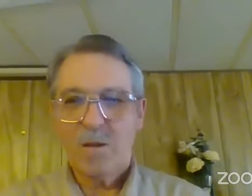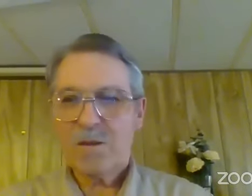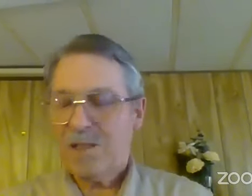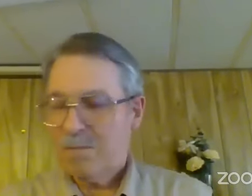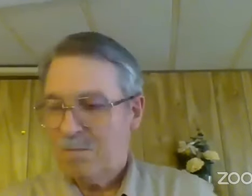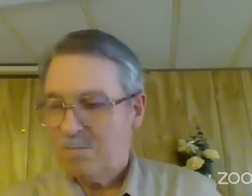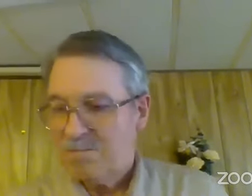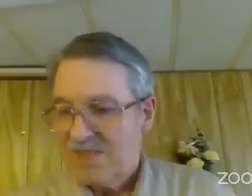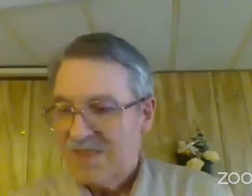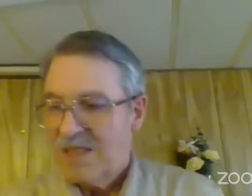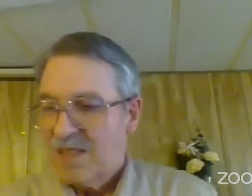Okay.